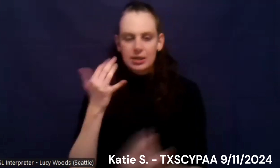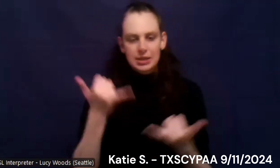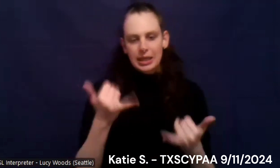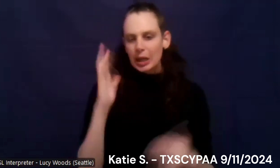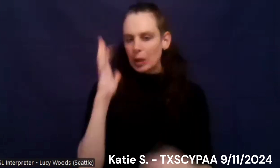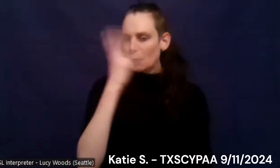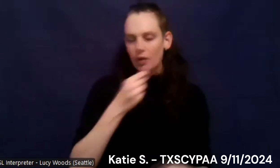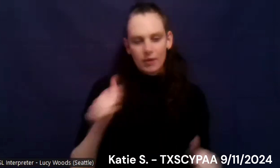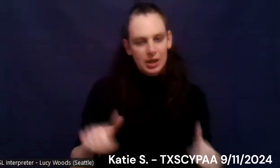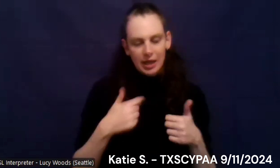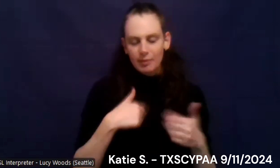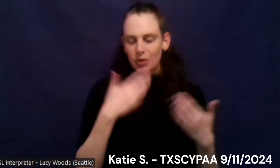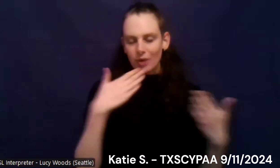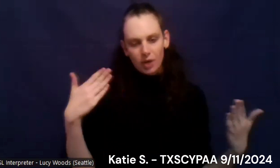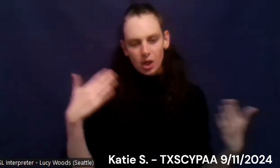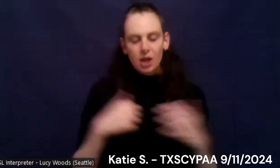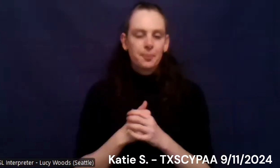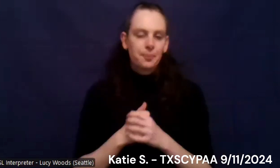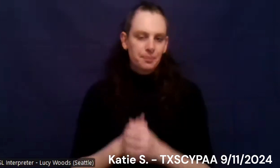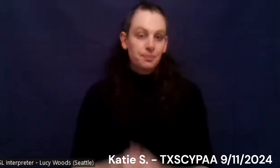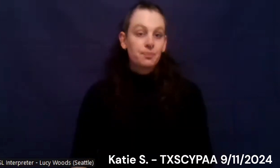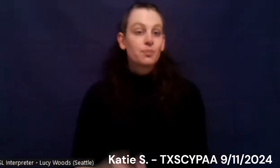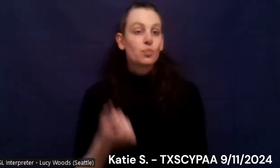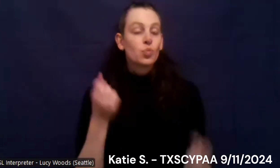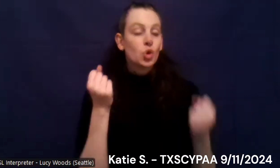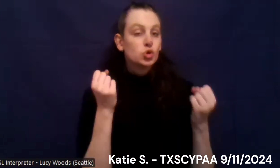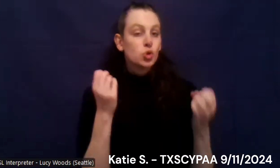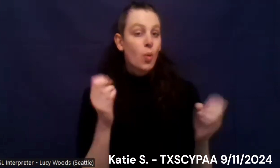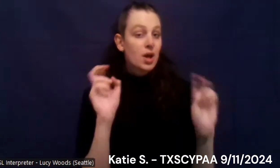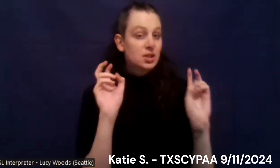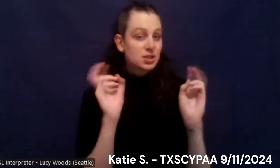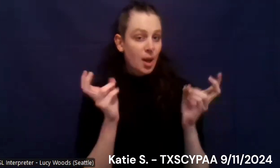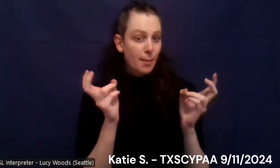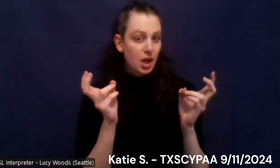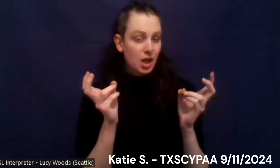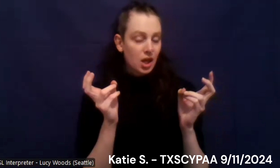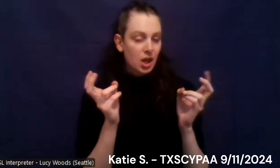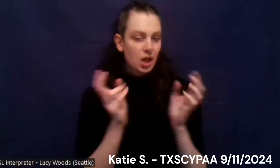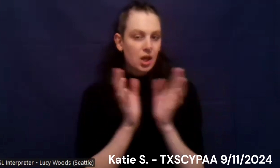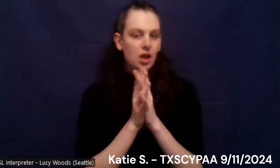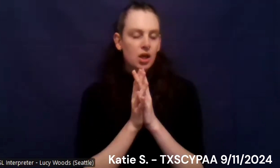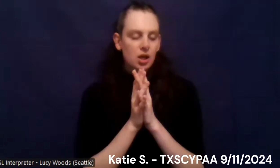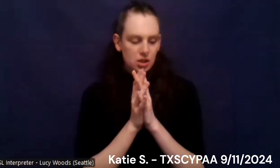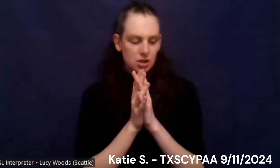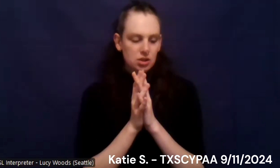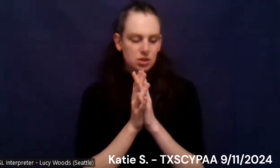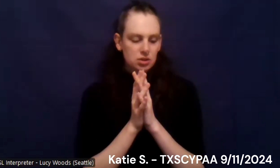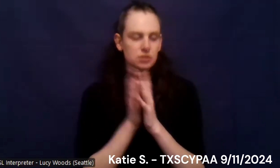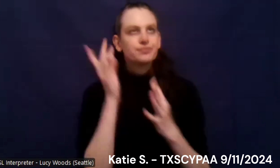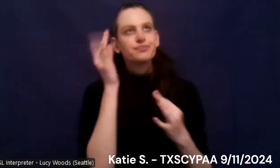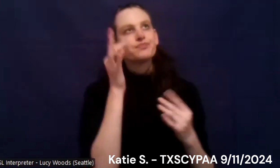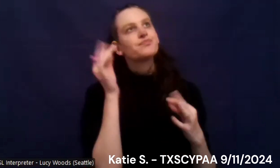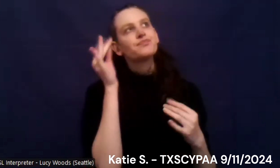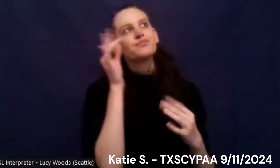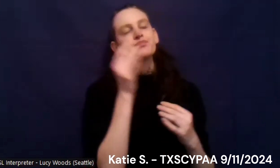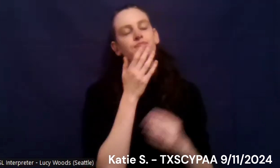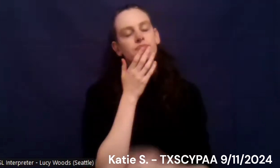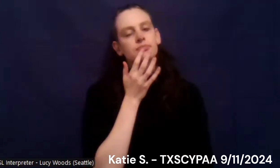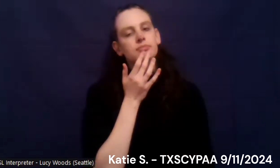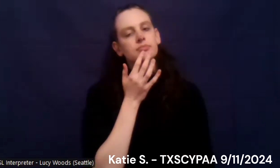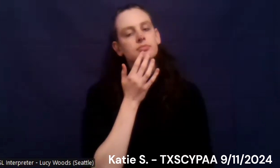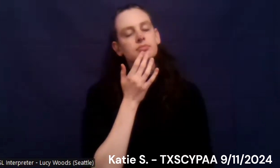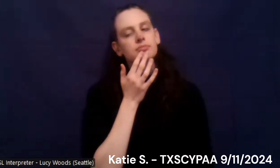grateful for. So the topic that I was thinking about was